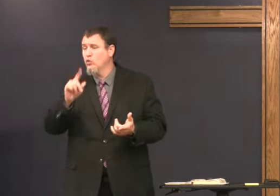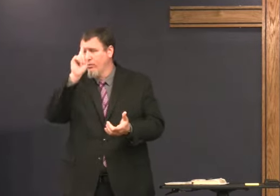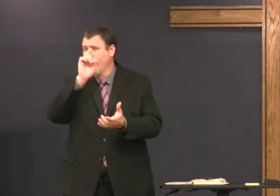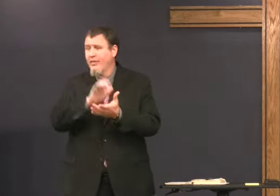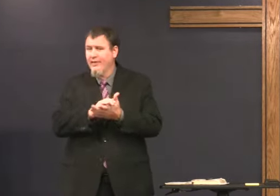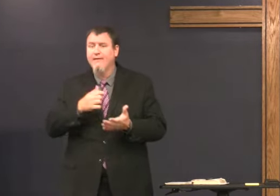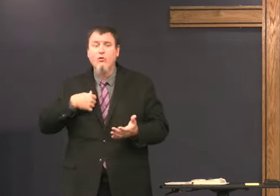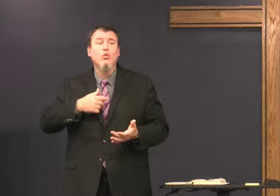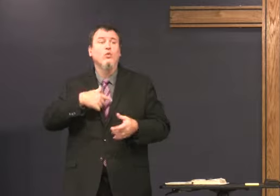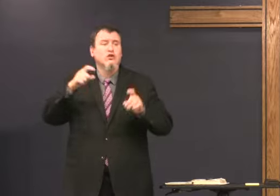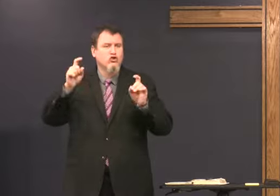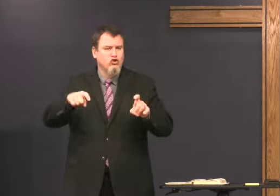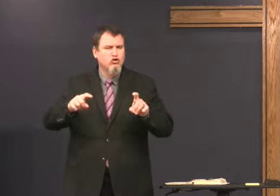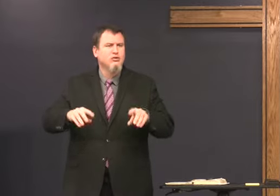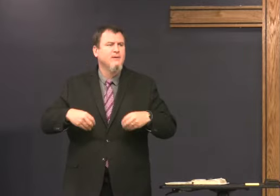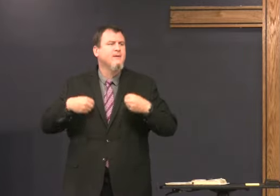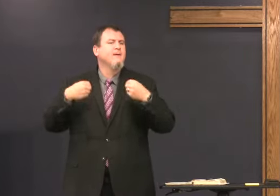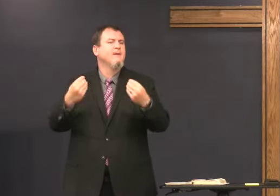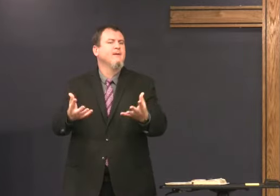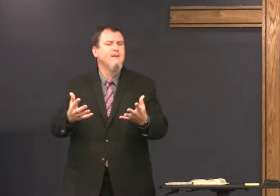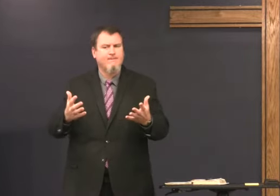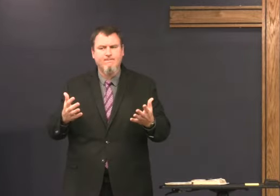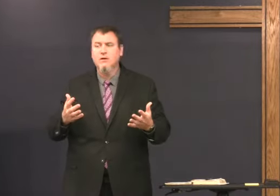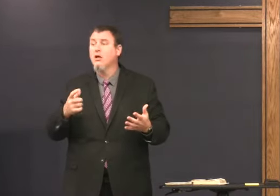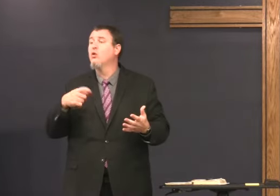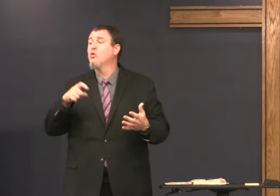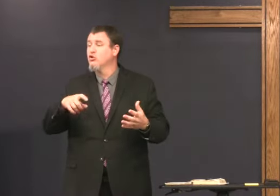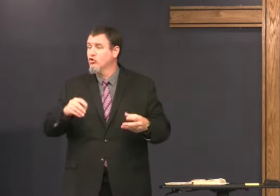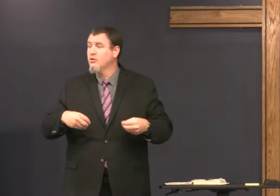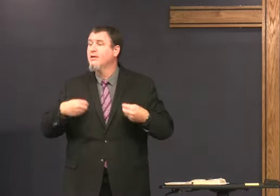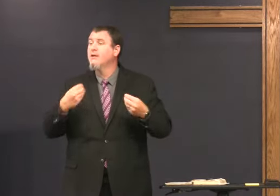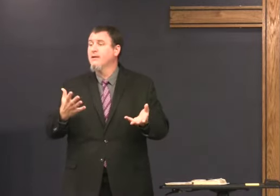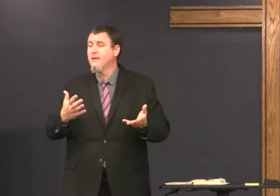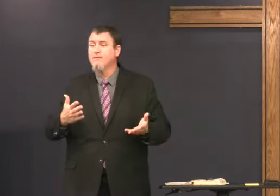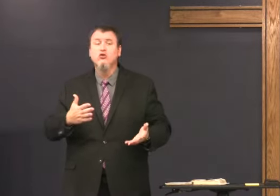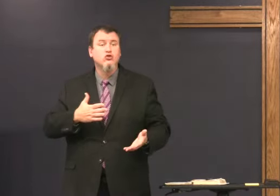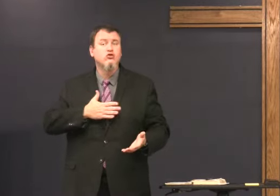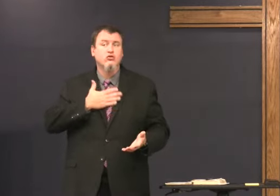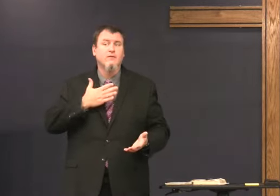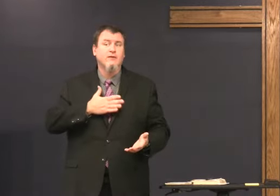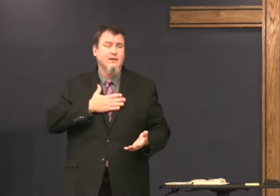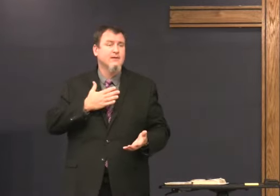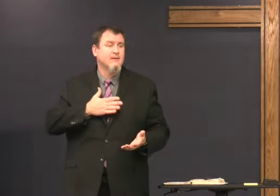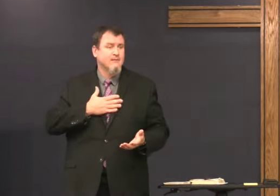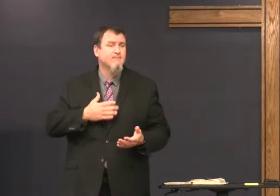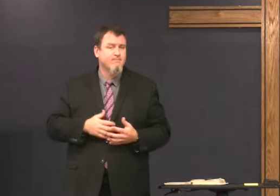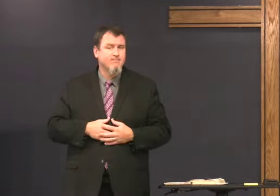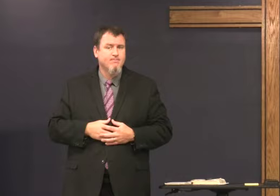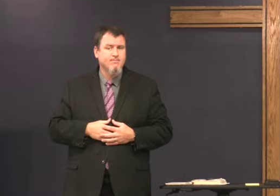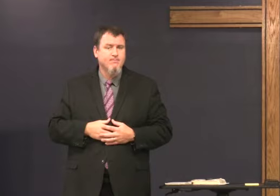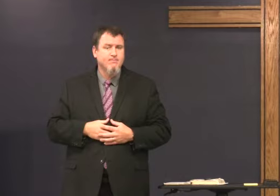But I do believe that we should give and we should feel happy